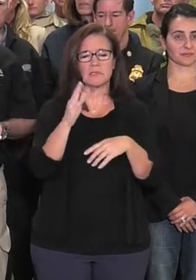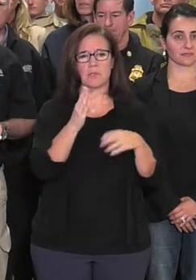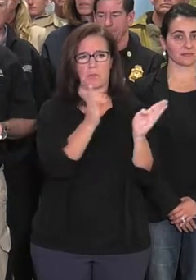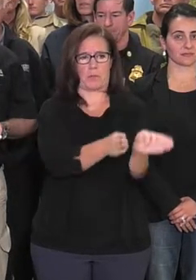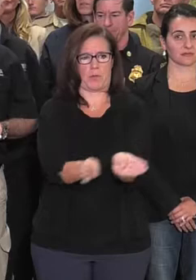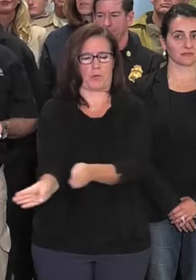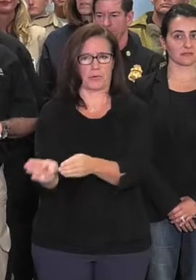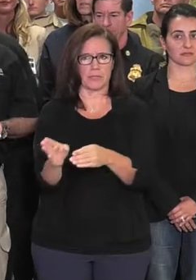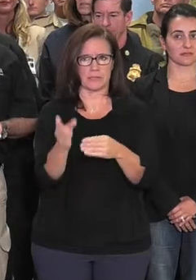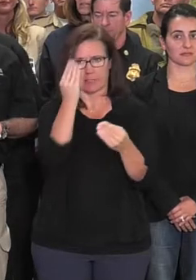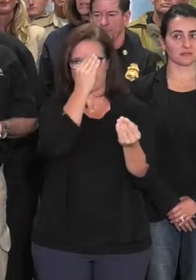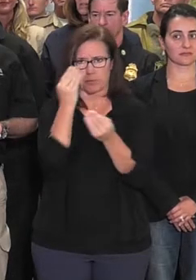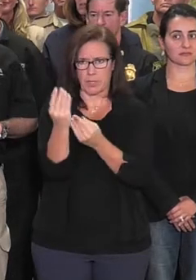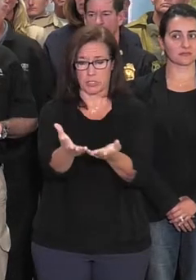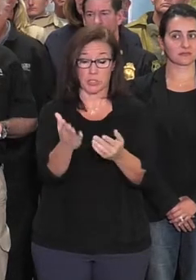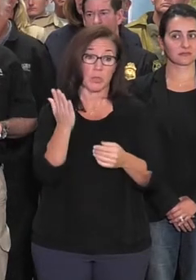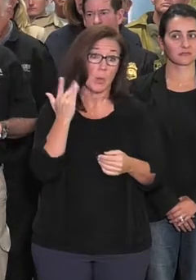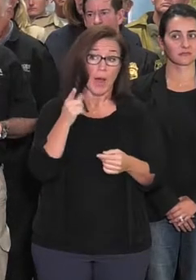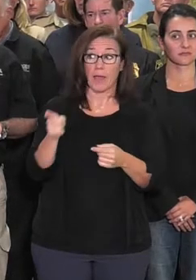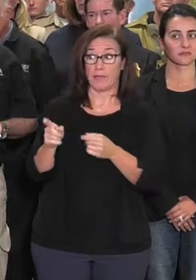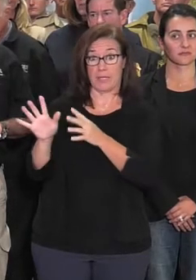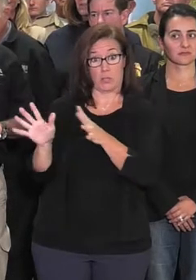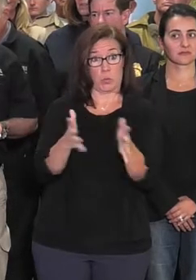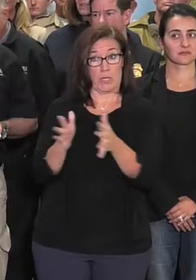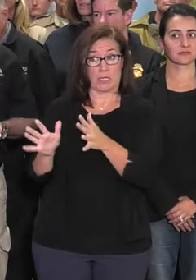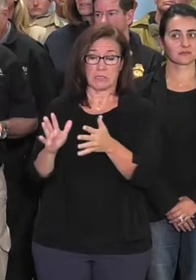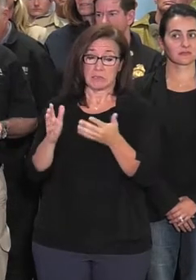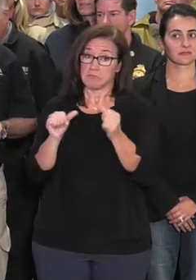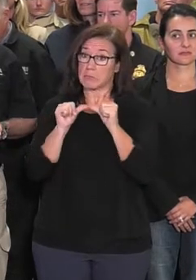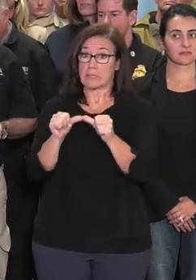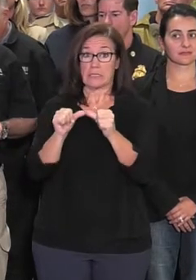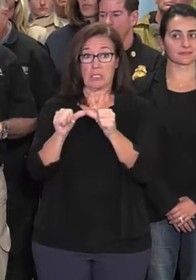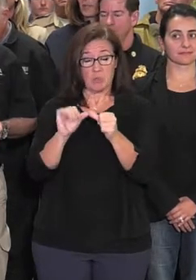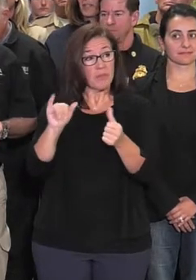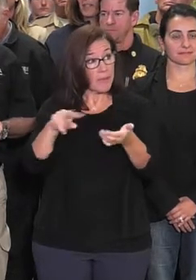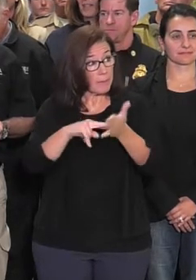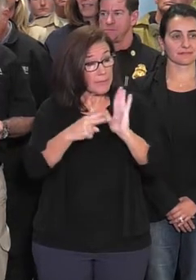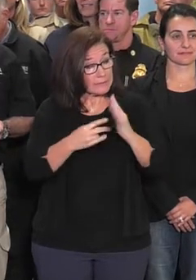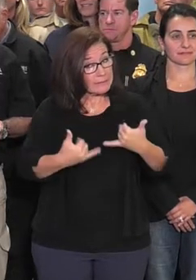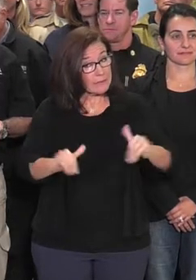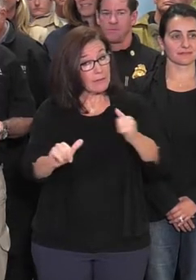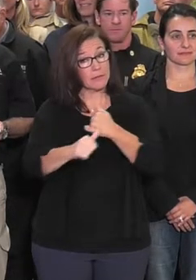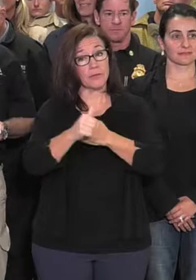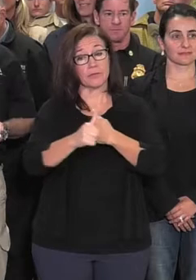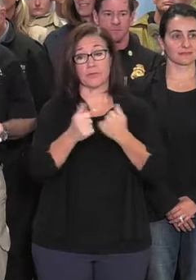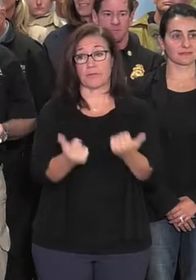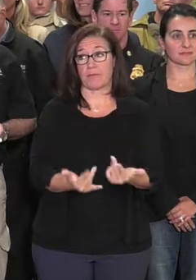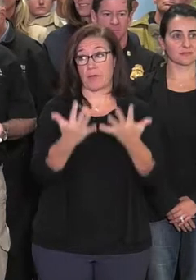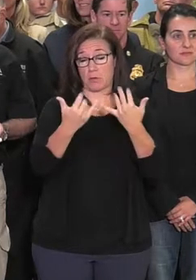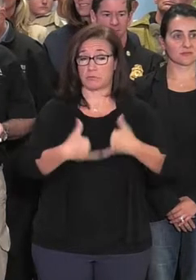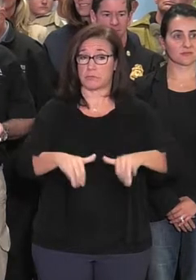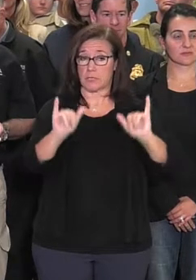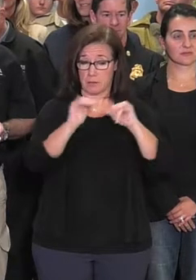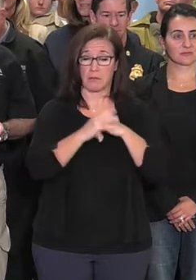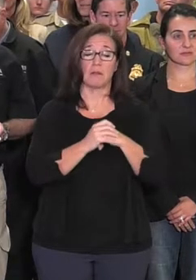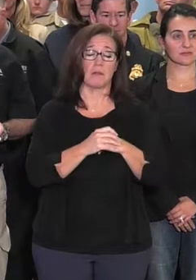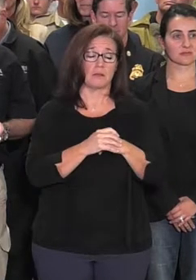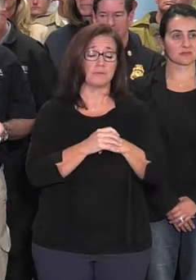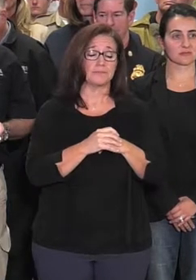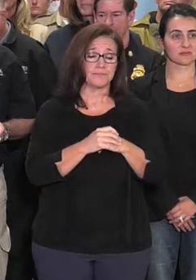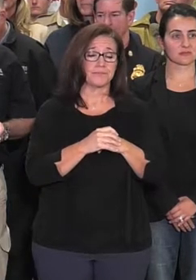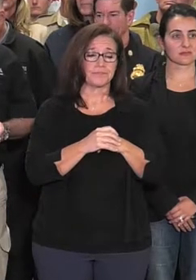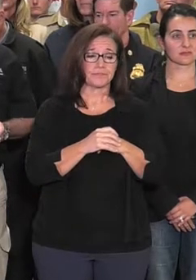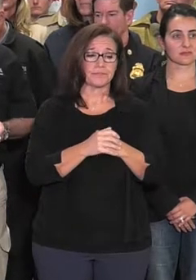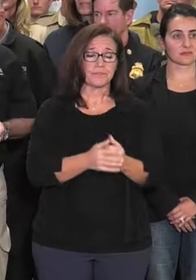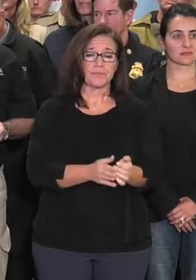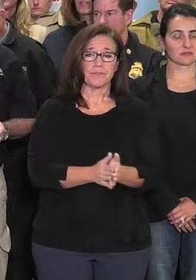to be aware that these winds do exist, and that means fire danger remains high. But in anticipation, and the fact that we